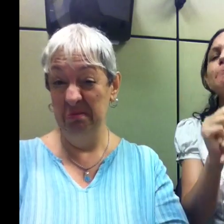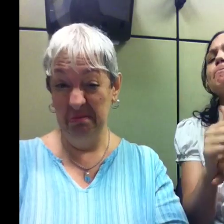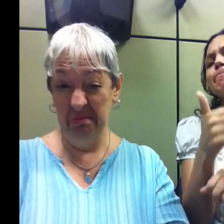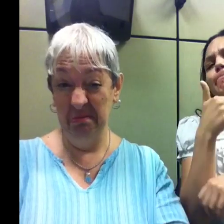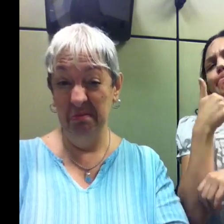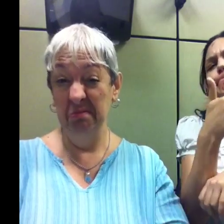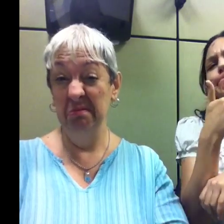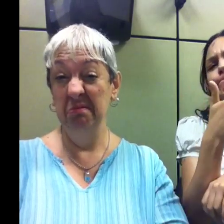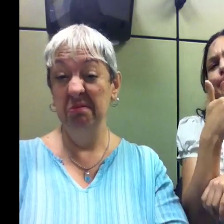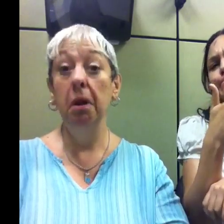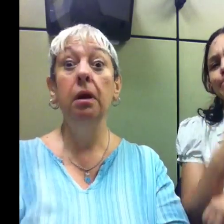like...